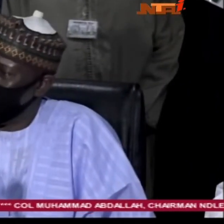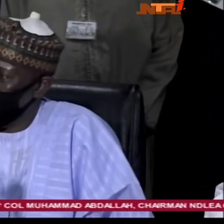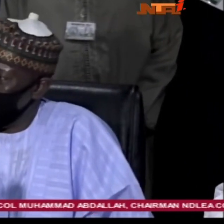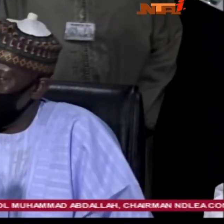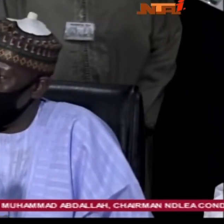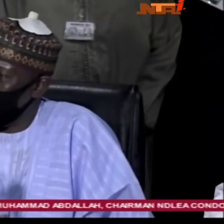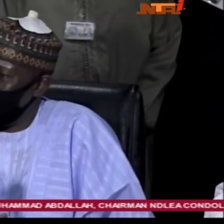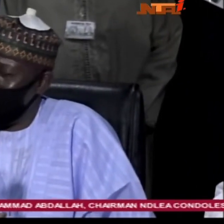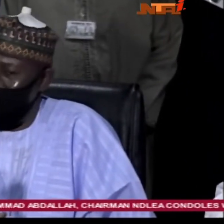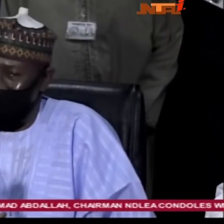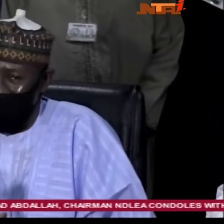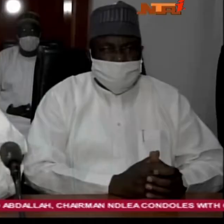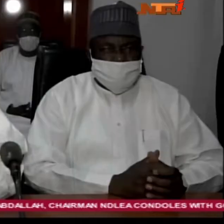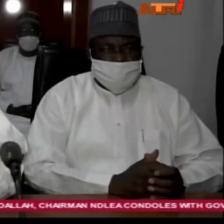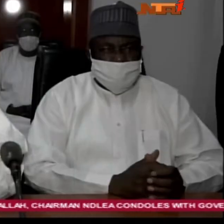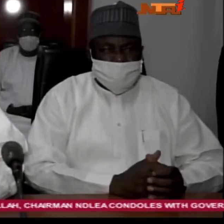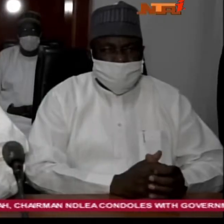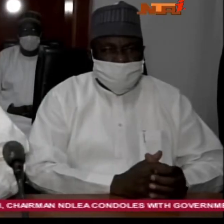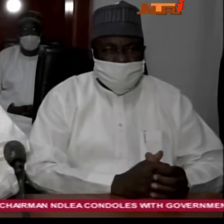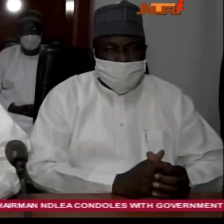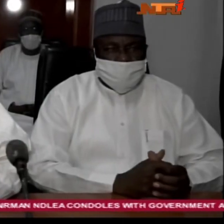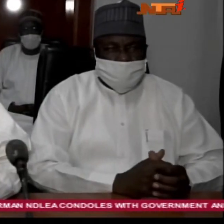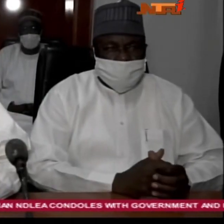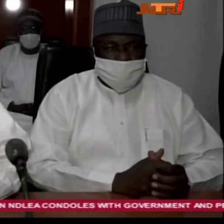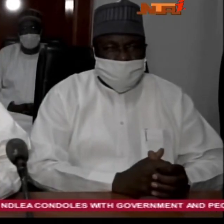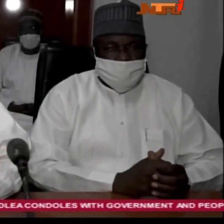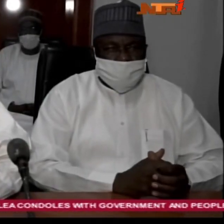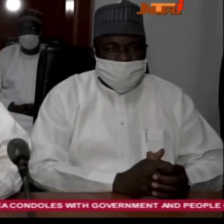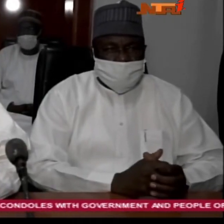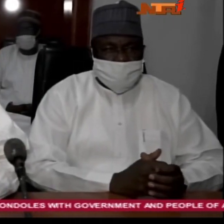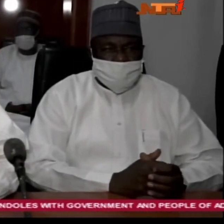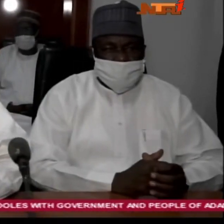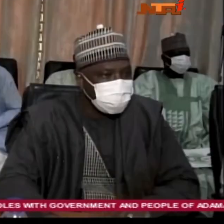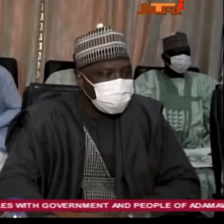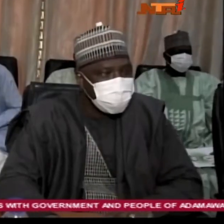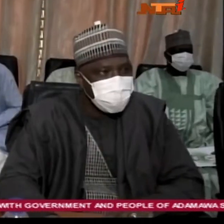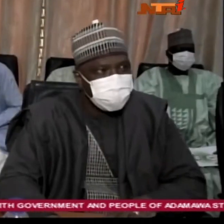Governor Babagana Umara's efforts since assumption of office in dealing with the security